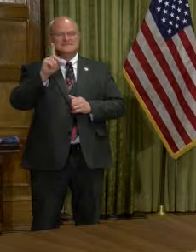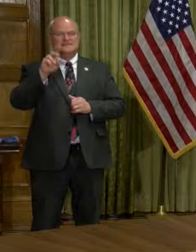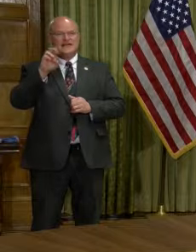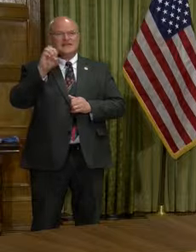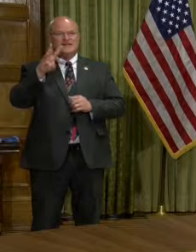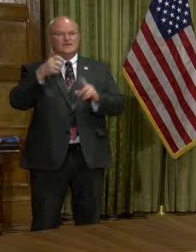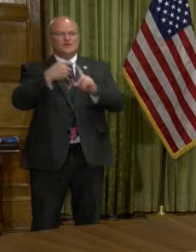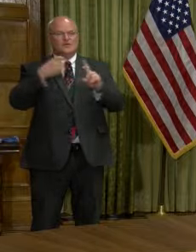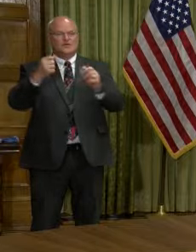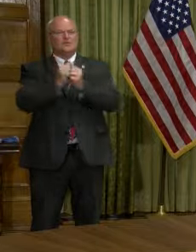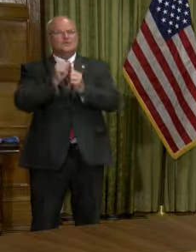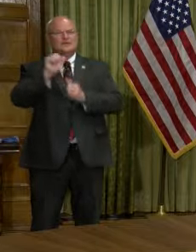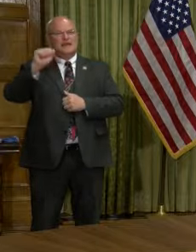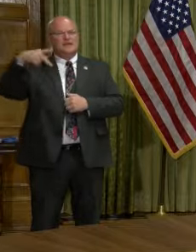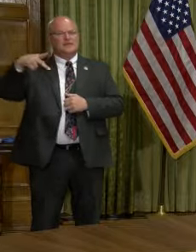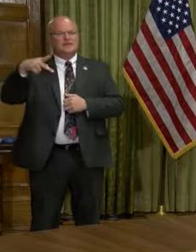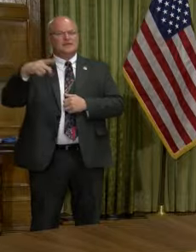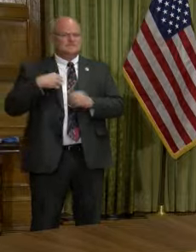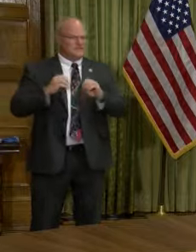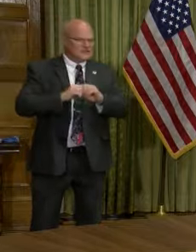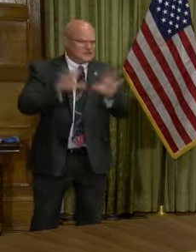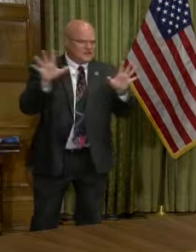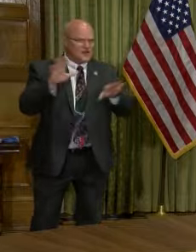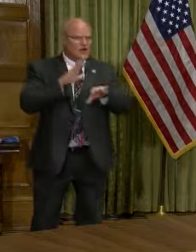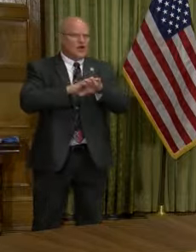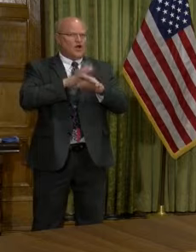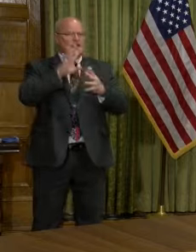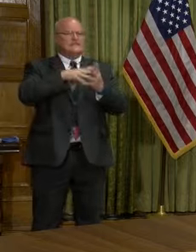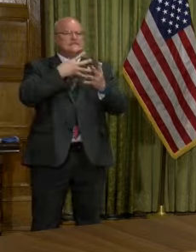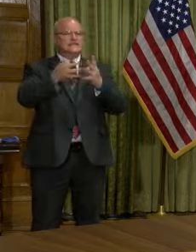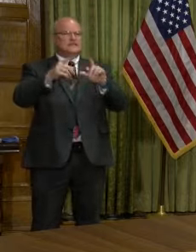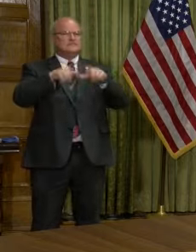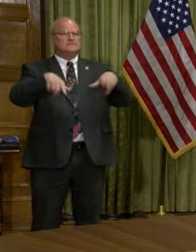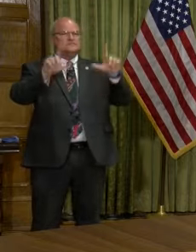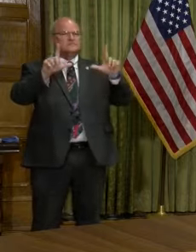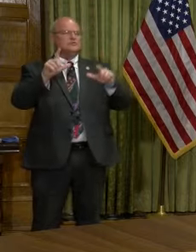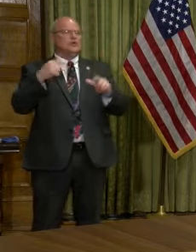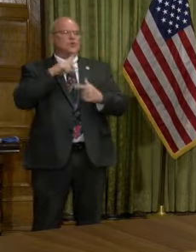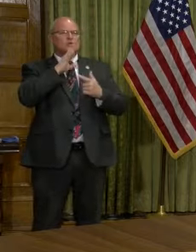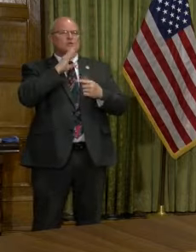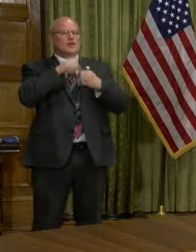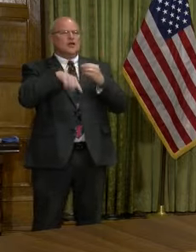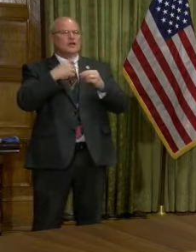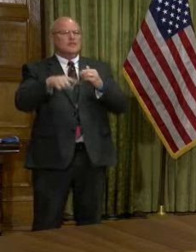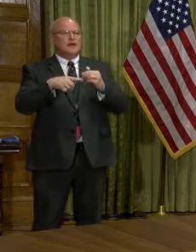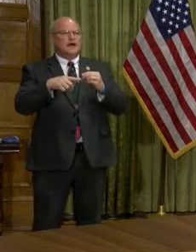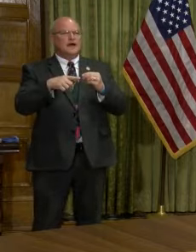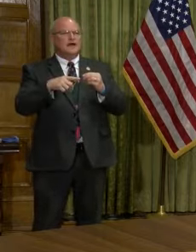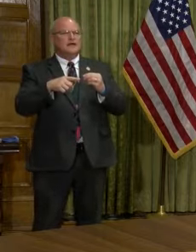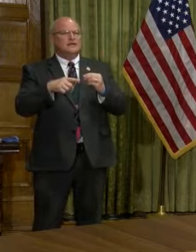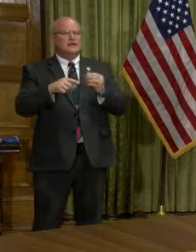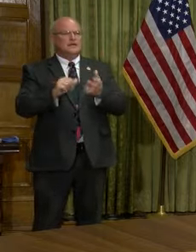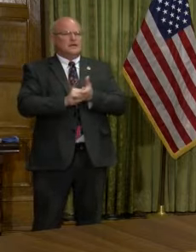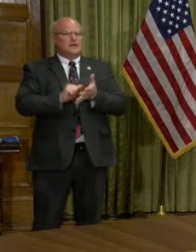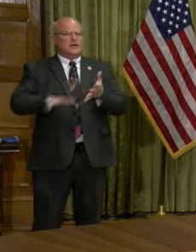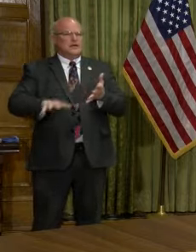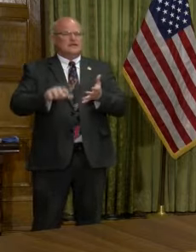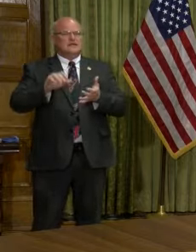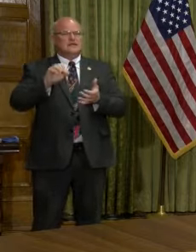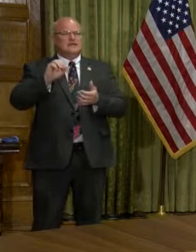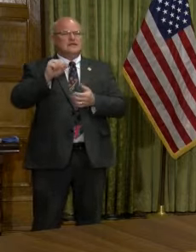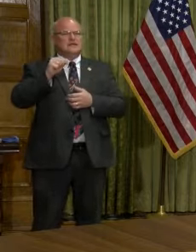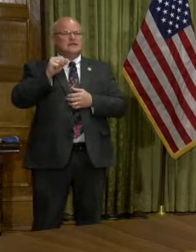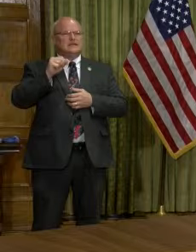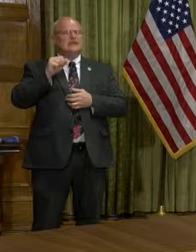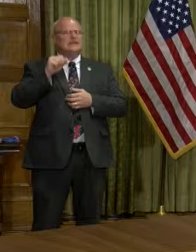AP. Wanted to clarify one thing on the schedule you put out. When you talk about places of worship and larger venues,